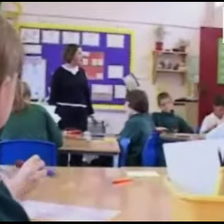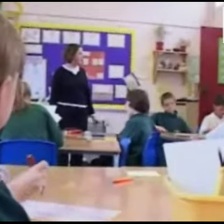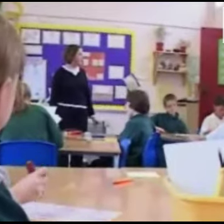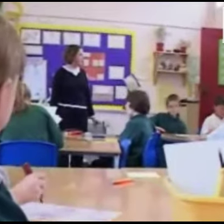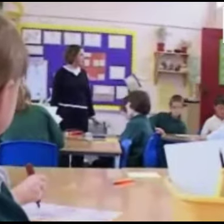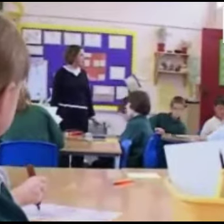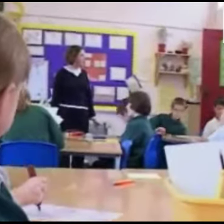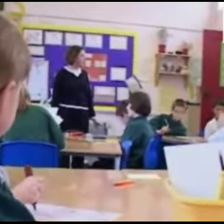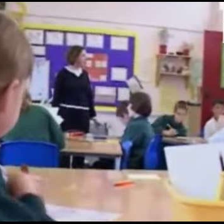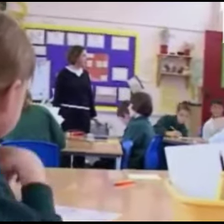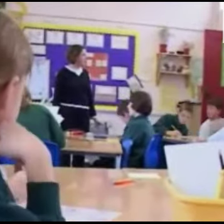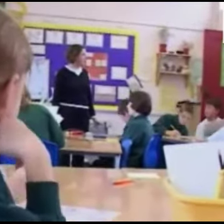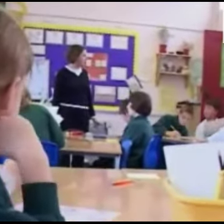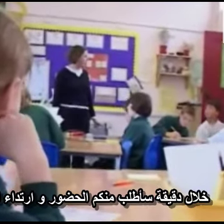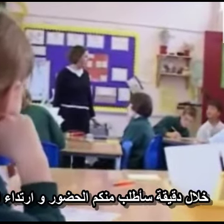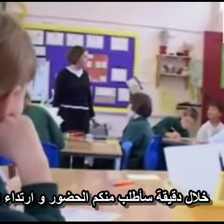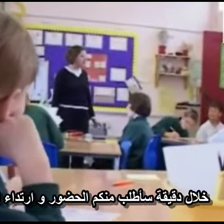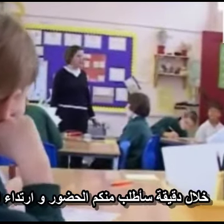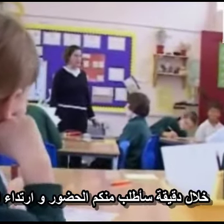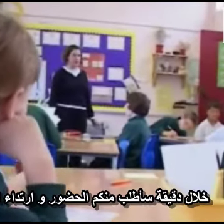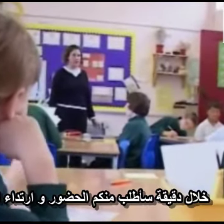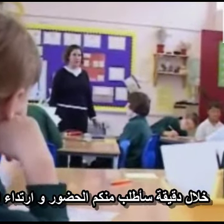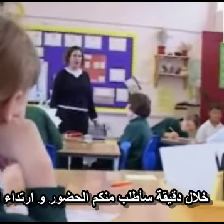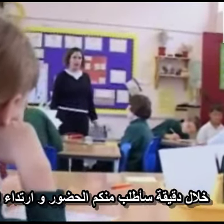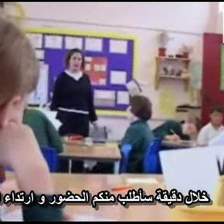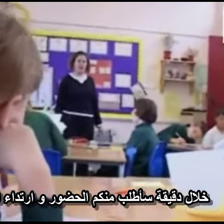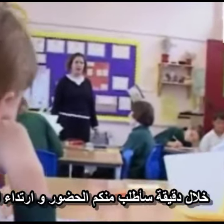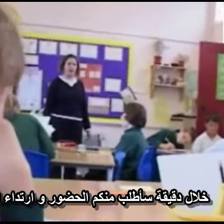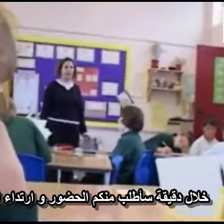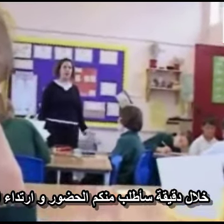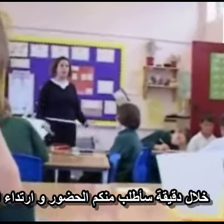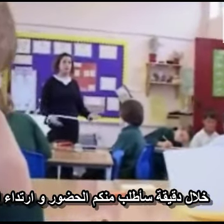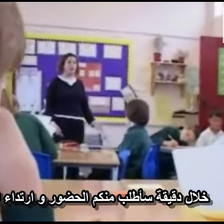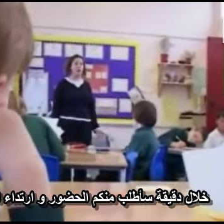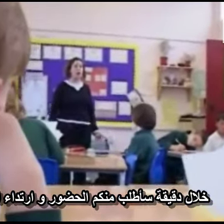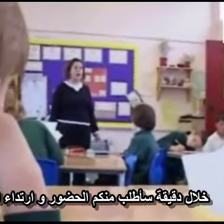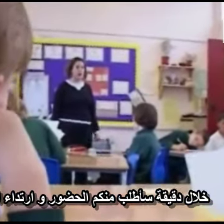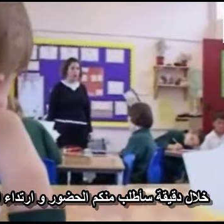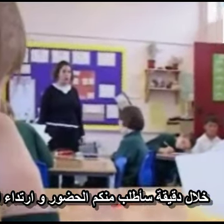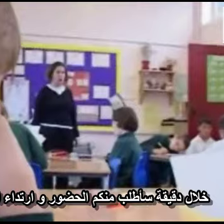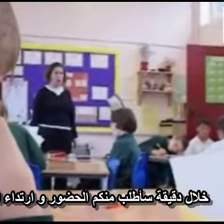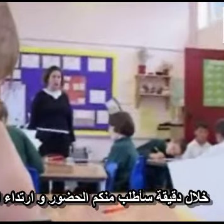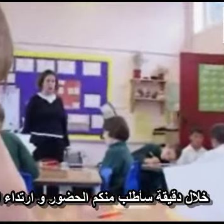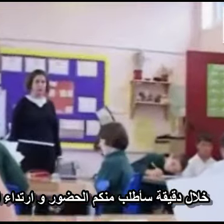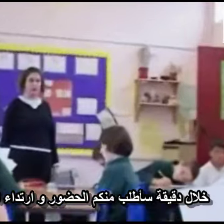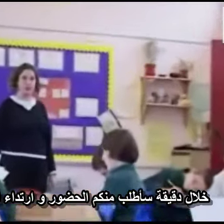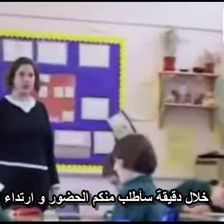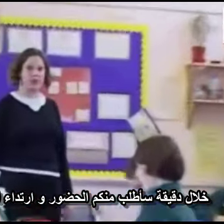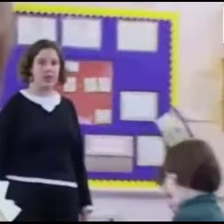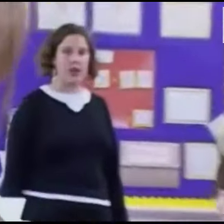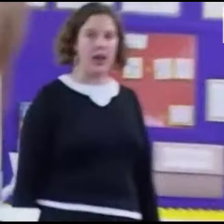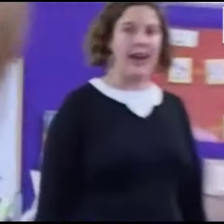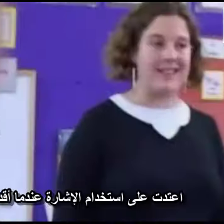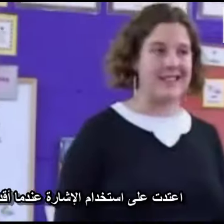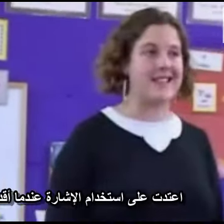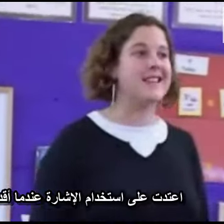there. In a moment, I'm going to ask you to come onto the carpet. I would like you to bring with you your whiteboards. I tend to